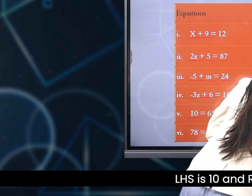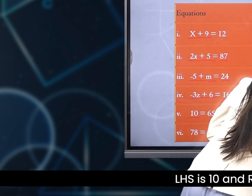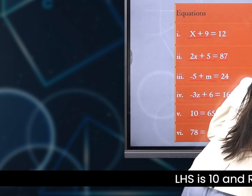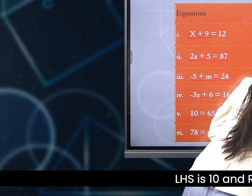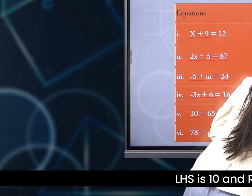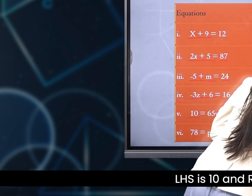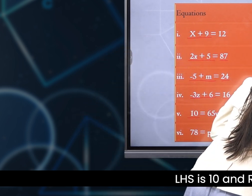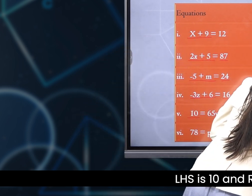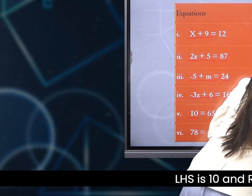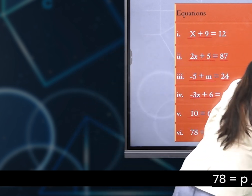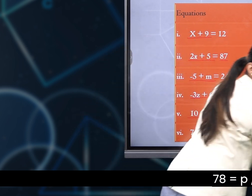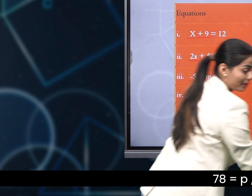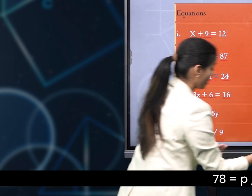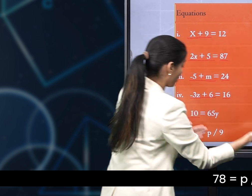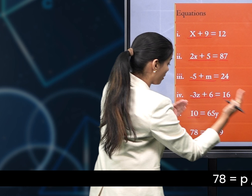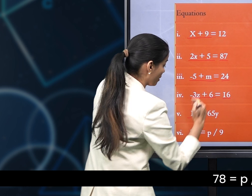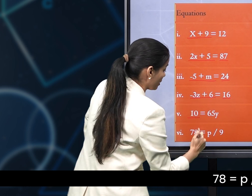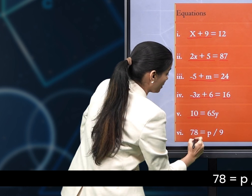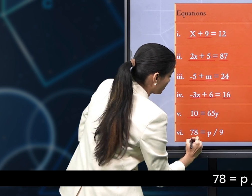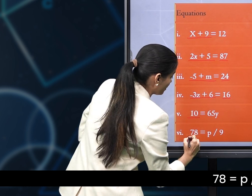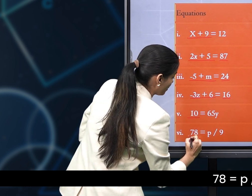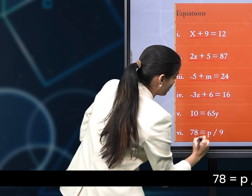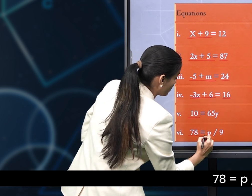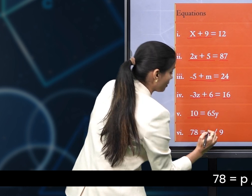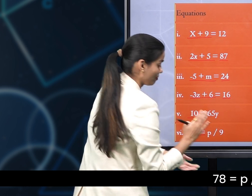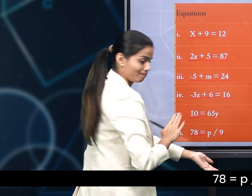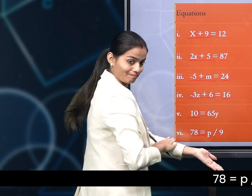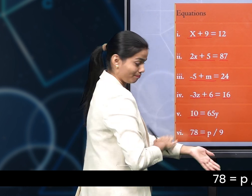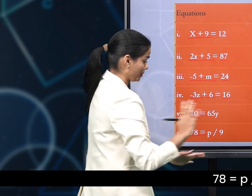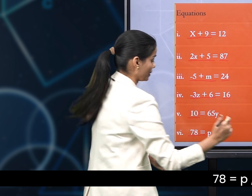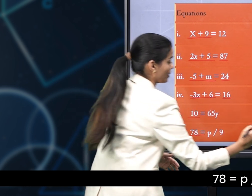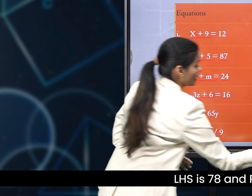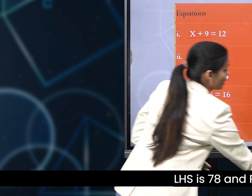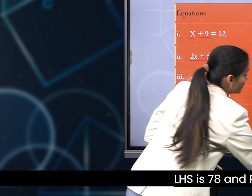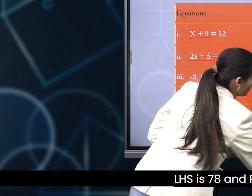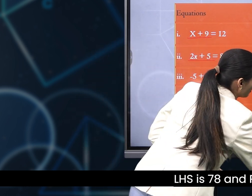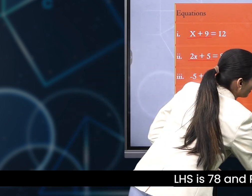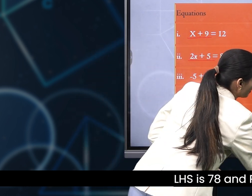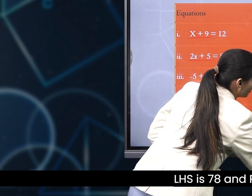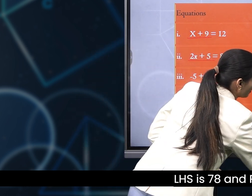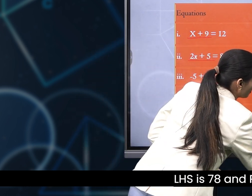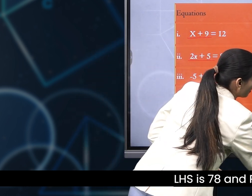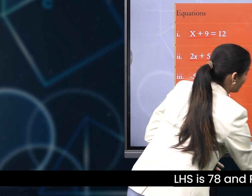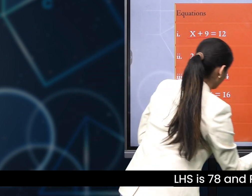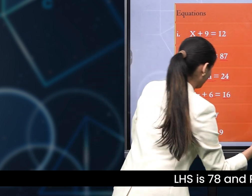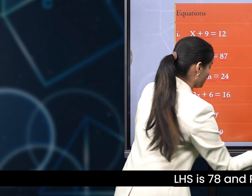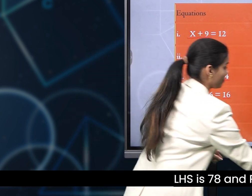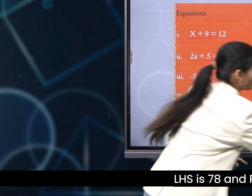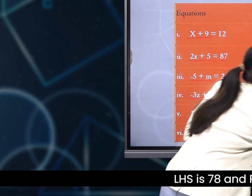65y. 78 is equal to p by 9. LHS is 78 and RHS